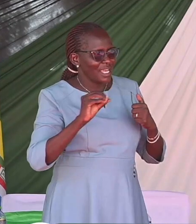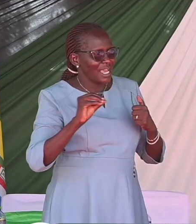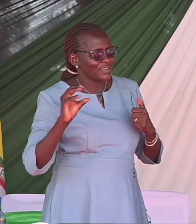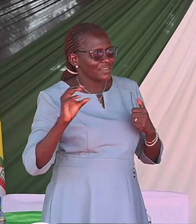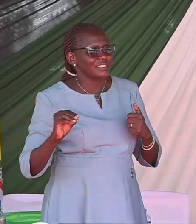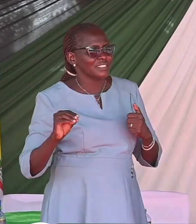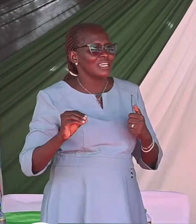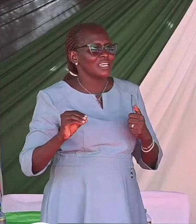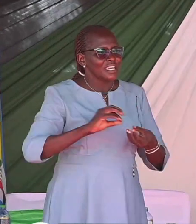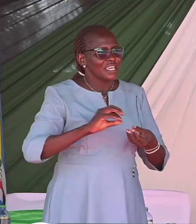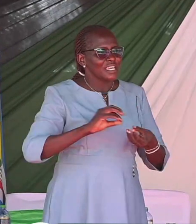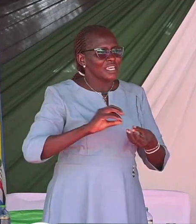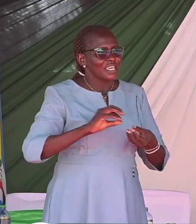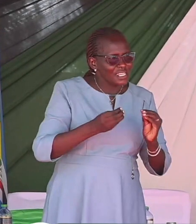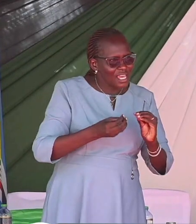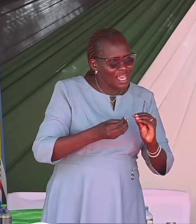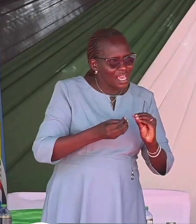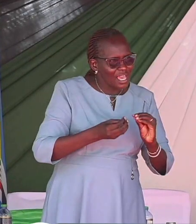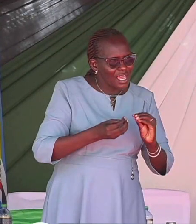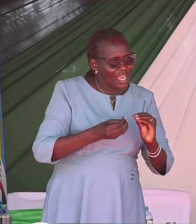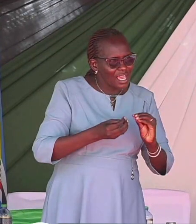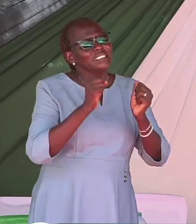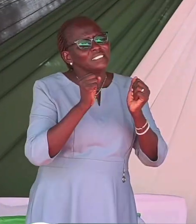The enrollment is